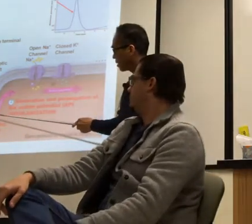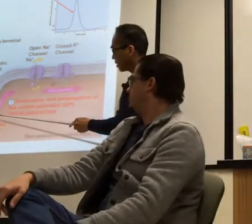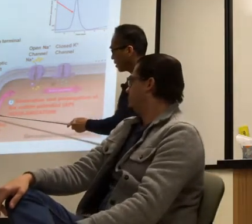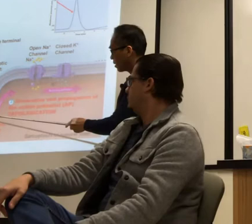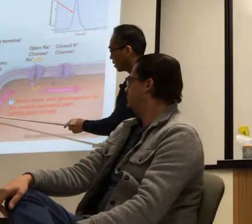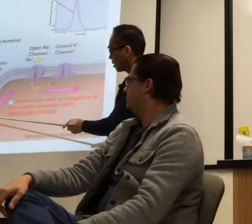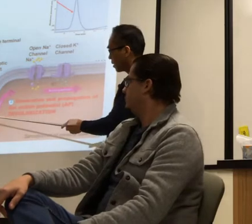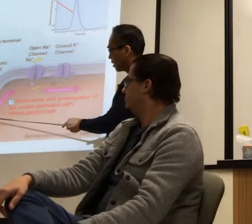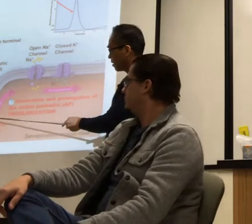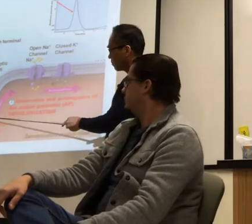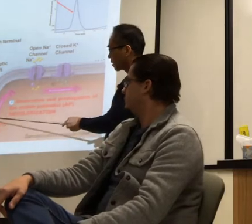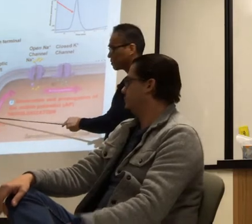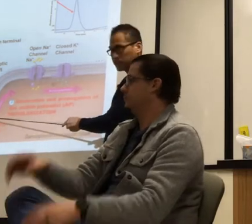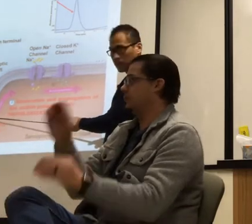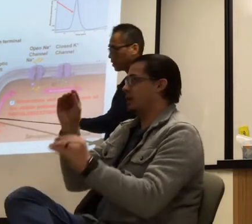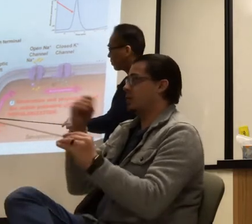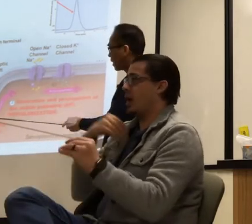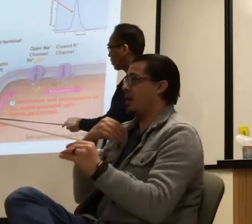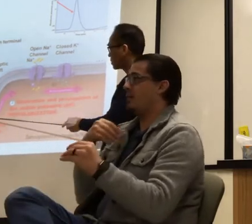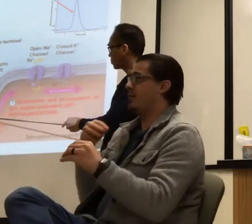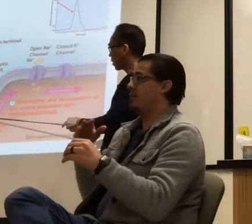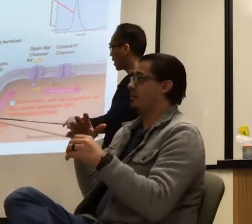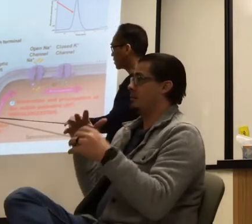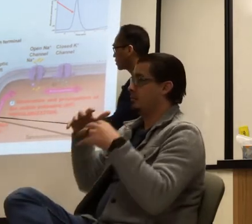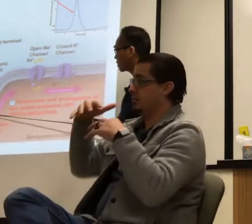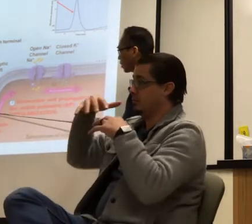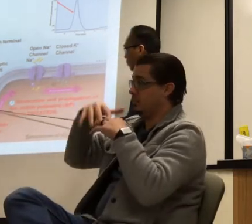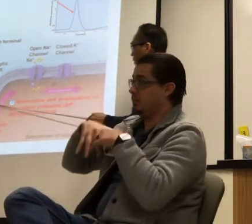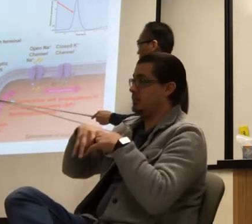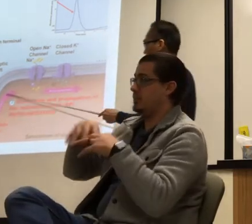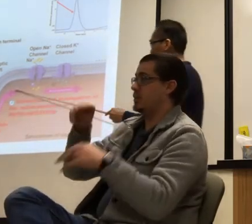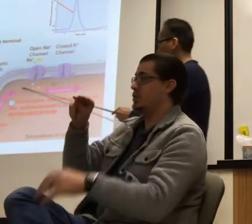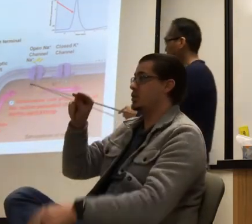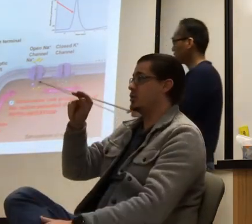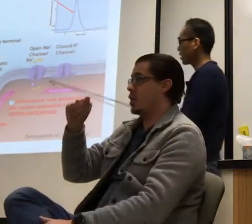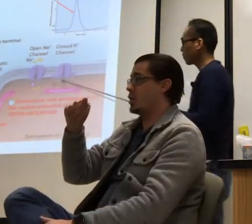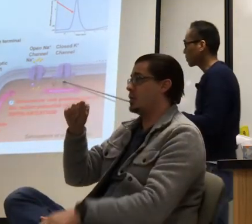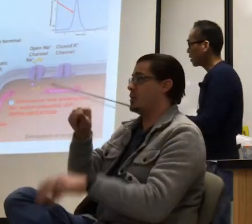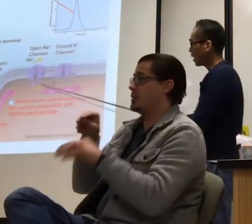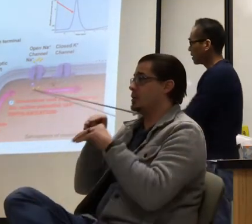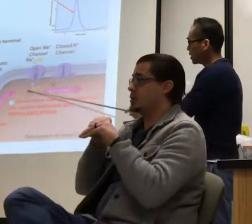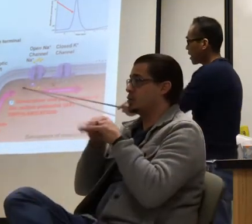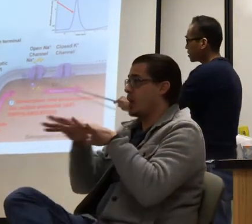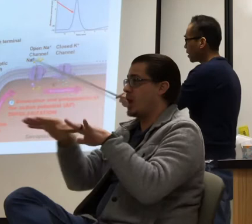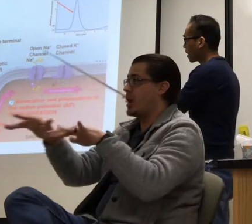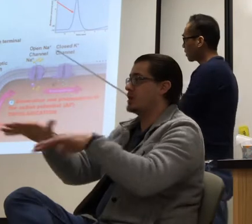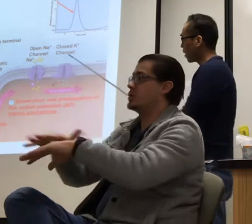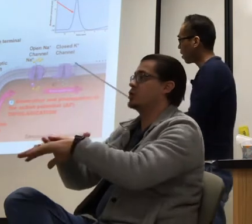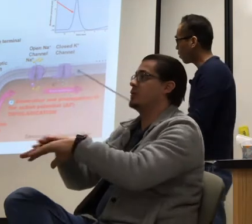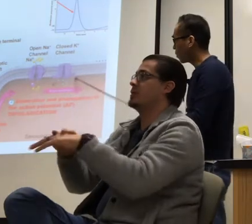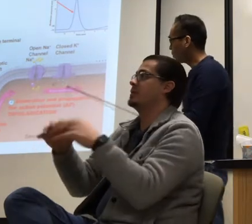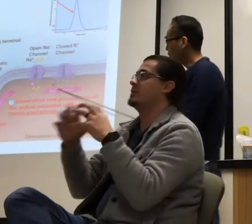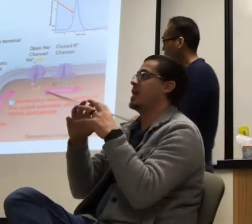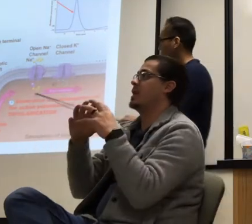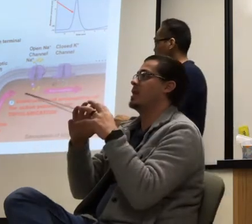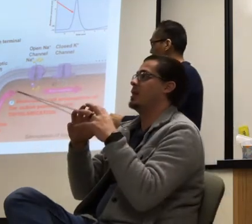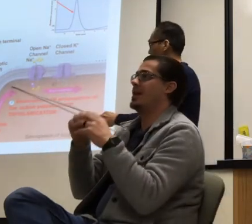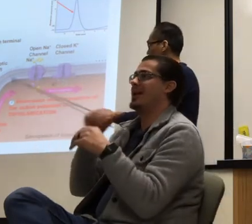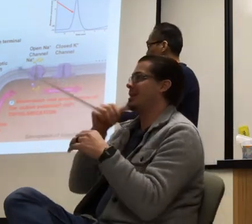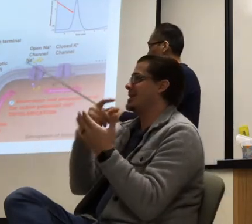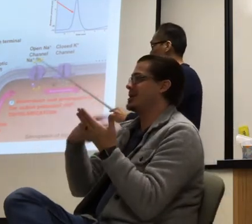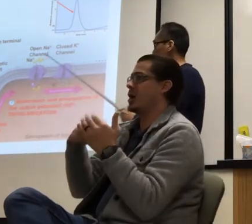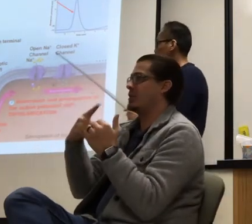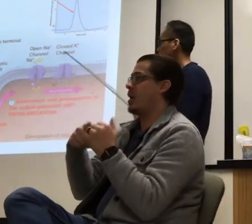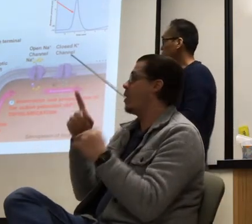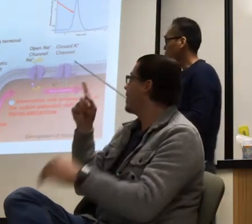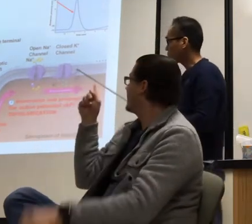get an influx of sodium and how it spreads throughout the surface of the cell. I did not talk about